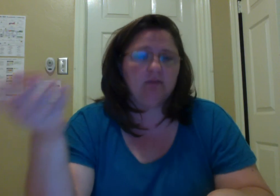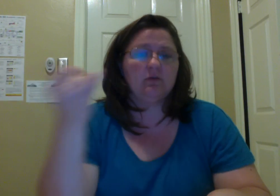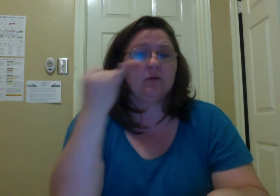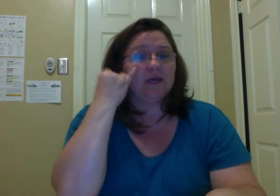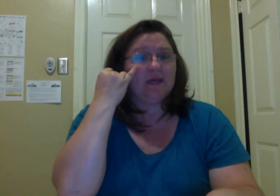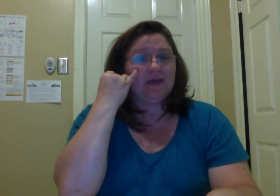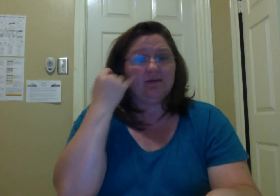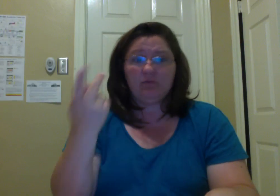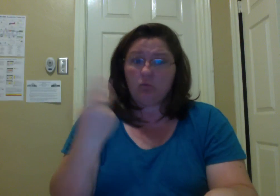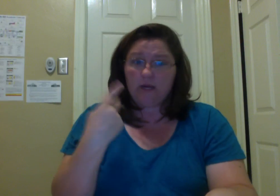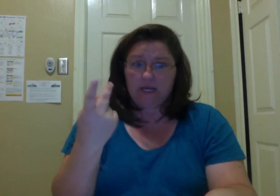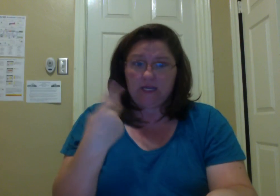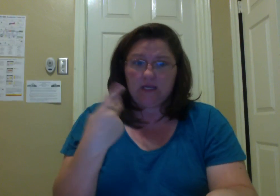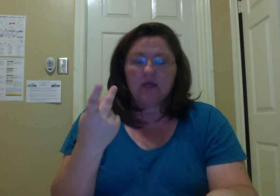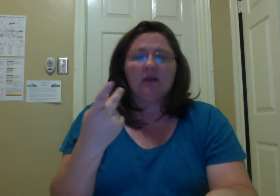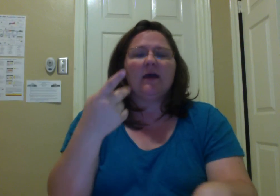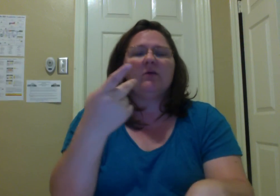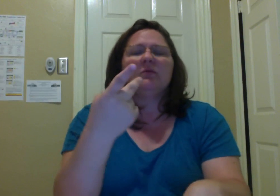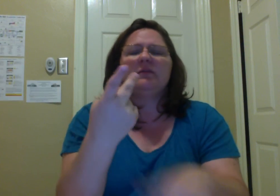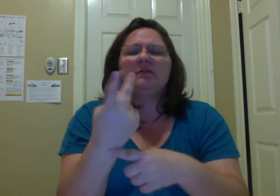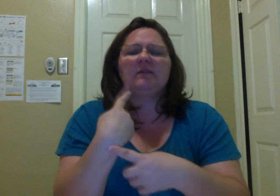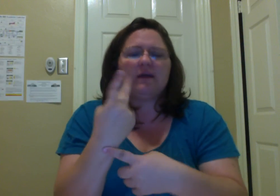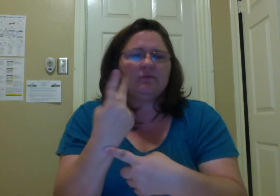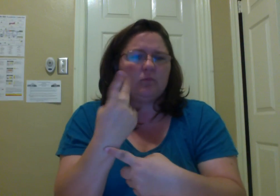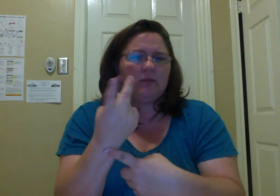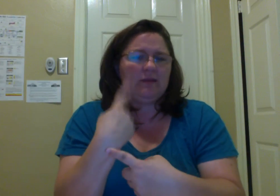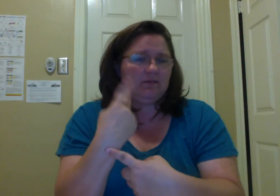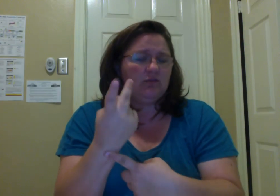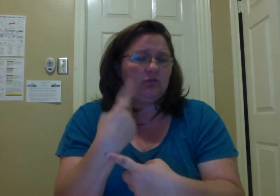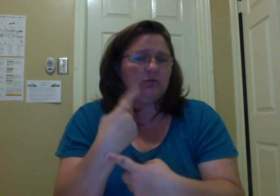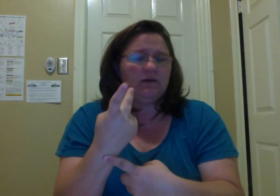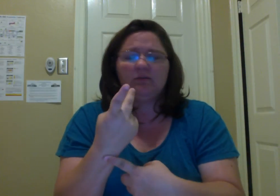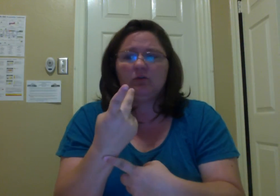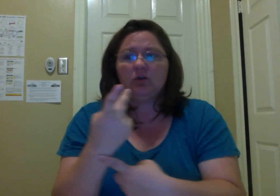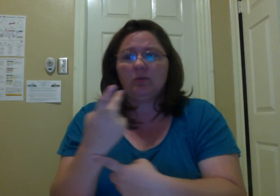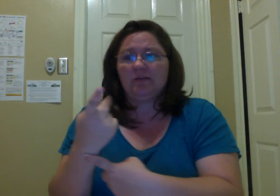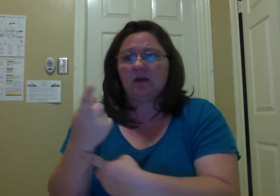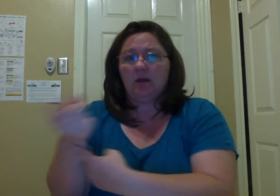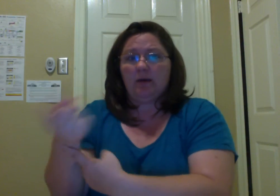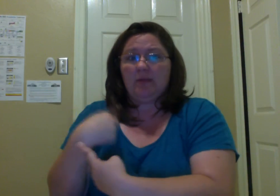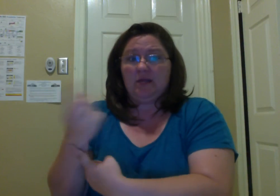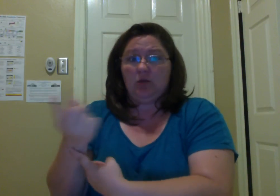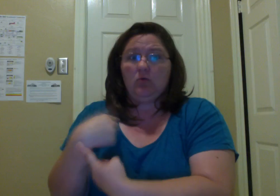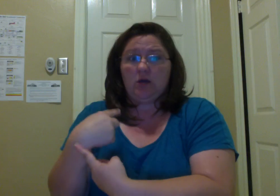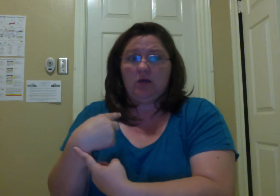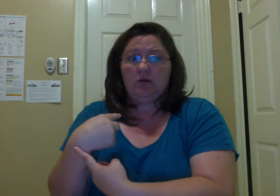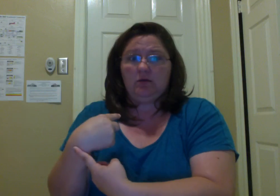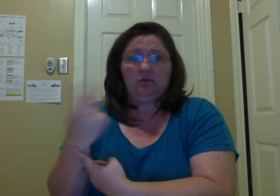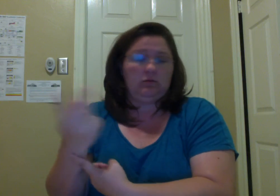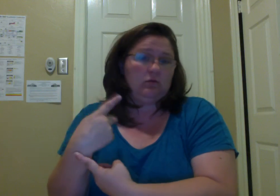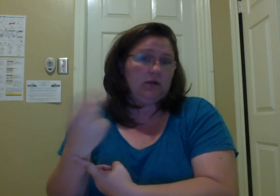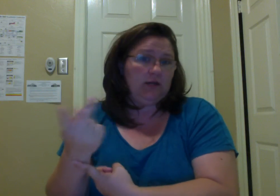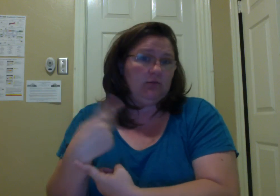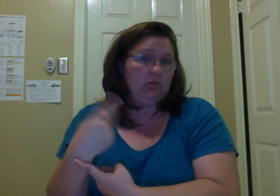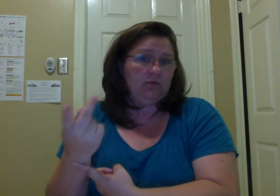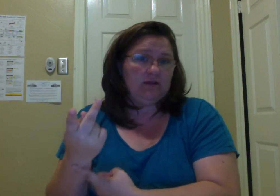So if we, now this sign for we means the two of us. So you're going to be talking about me and Laura, because Laura and him are the ones deciding.